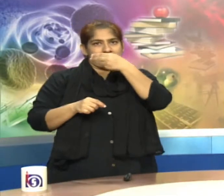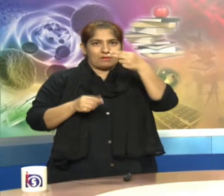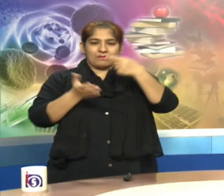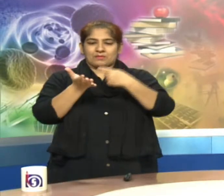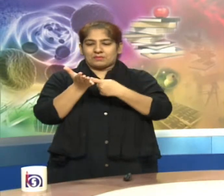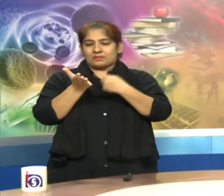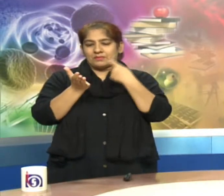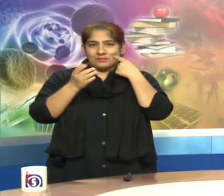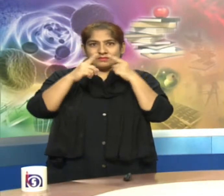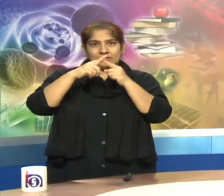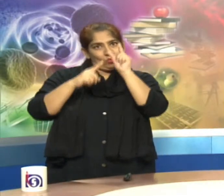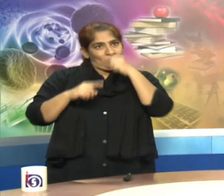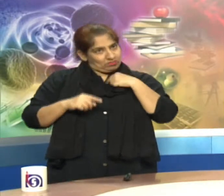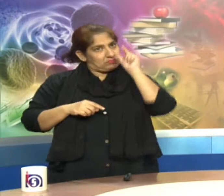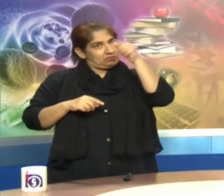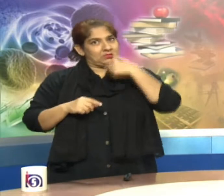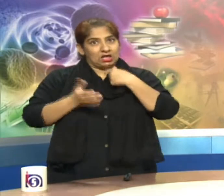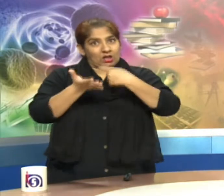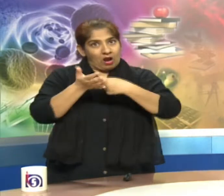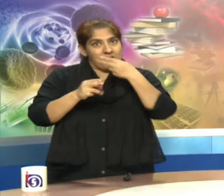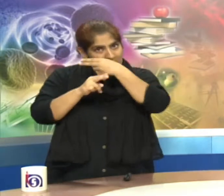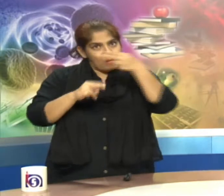similarly, this